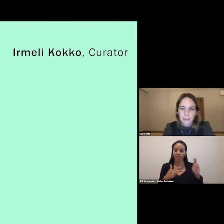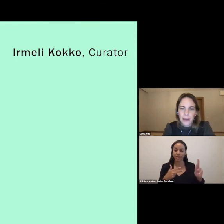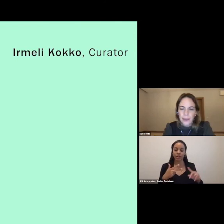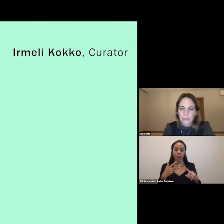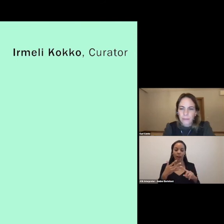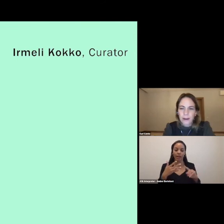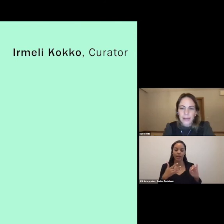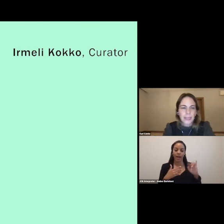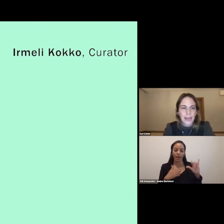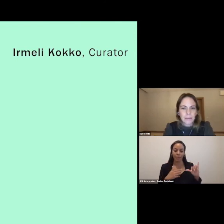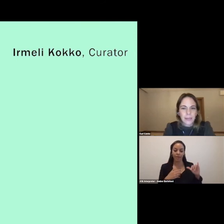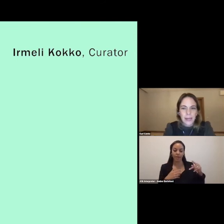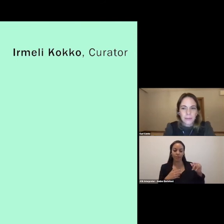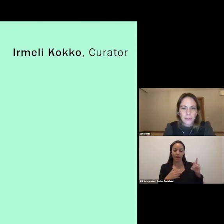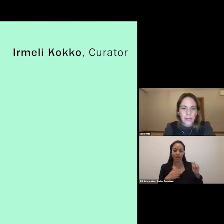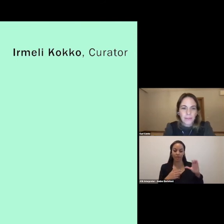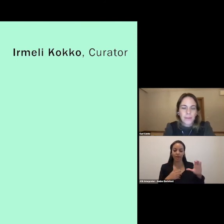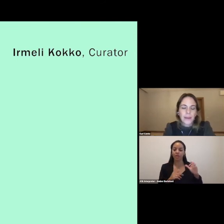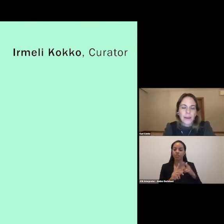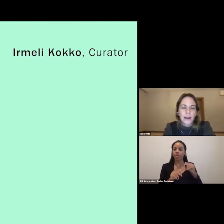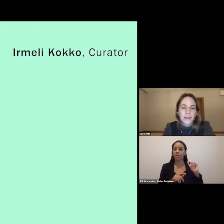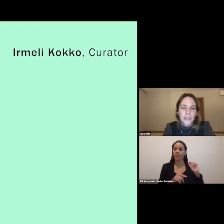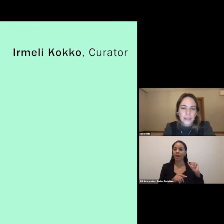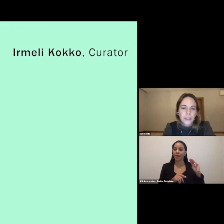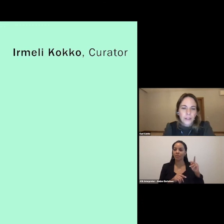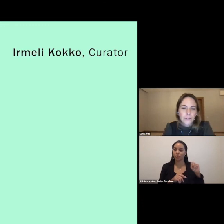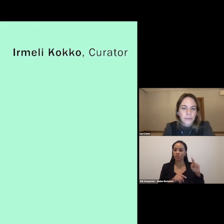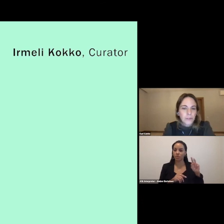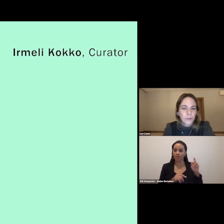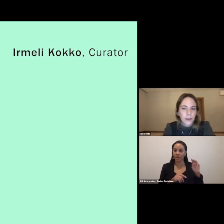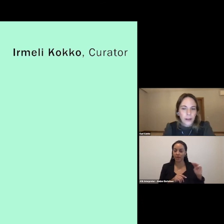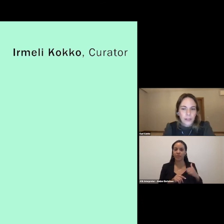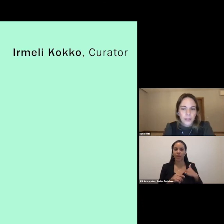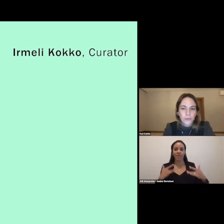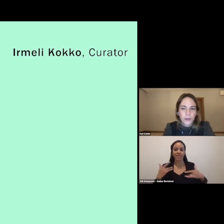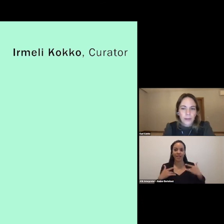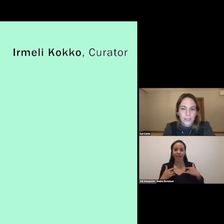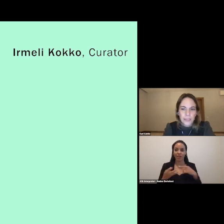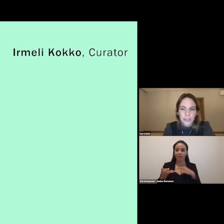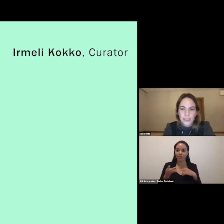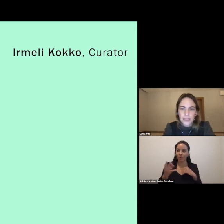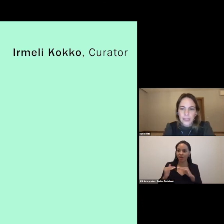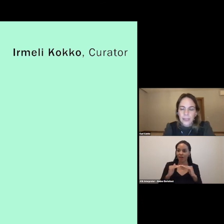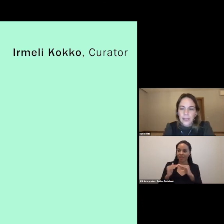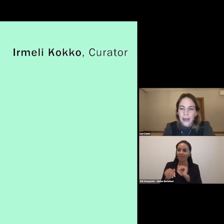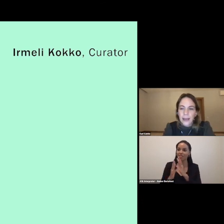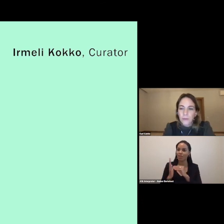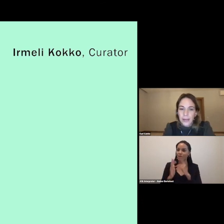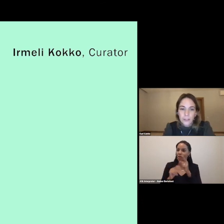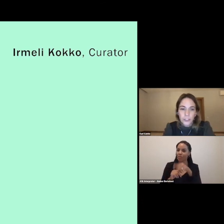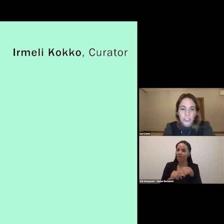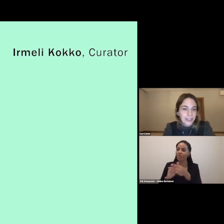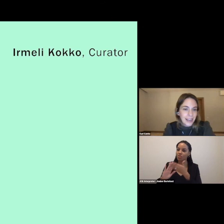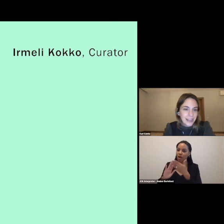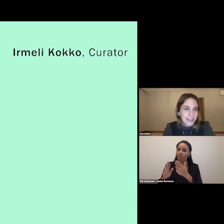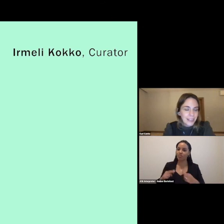and Emily Pethick from the Rijks Academy in Amsterdam. I'm excited to learn from these 4 colleagues who run residencies that